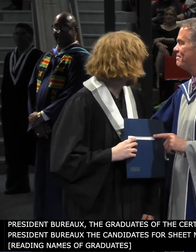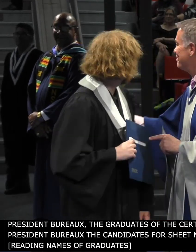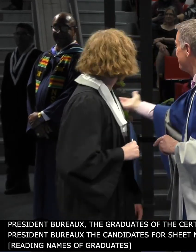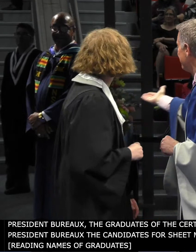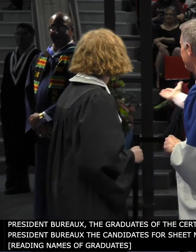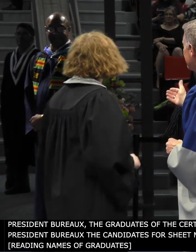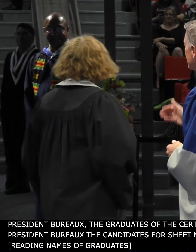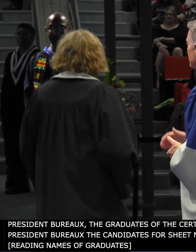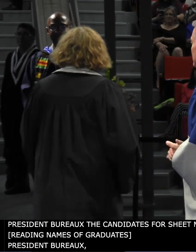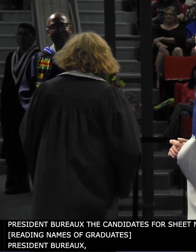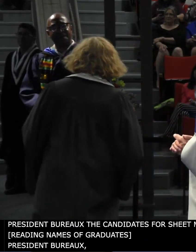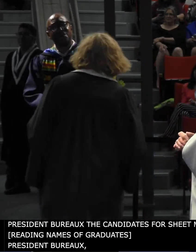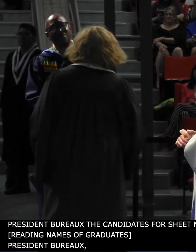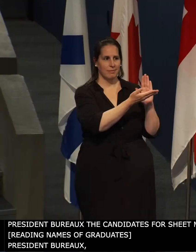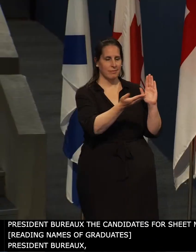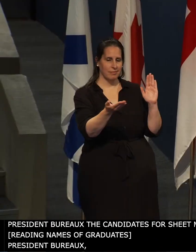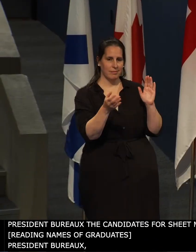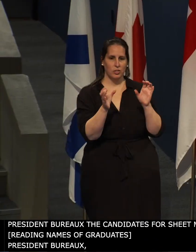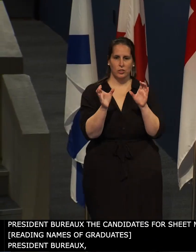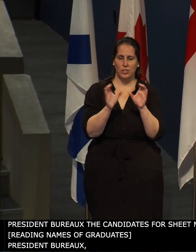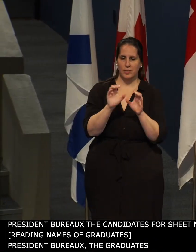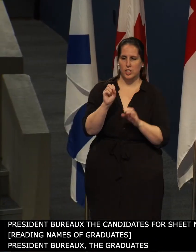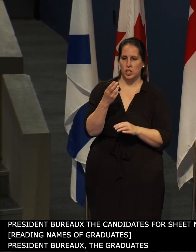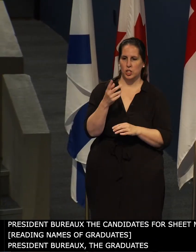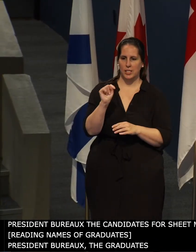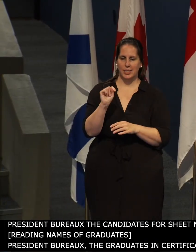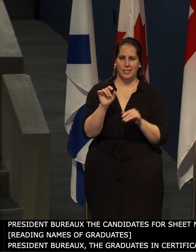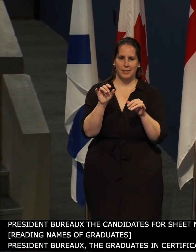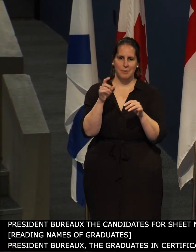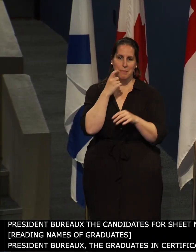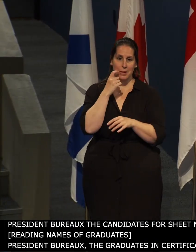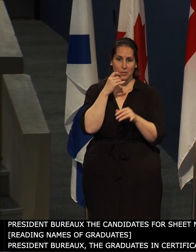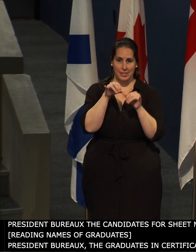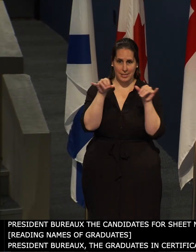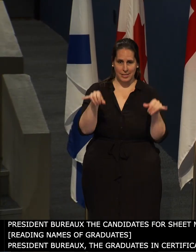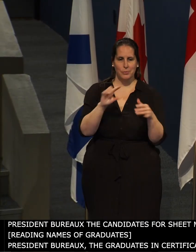President Bureau, the graduates and certificate in sheet metal systems.